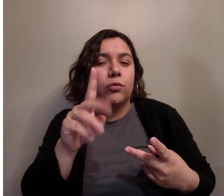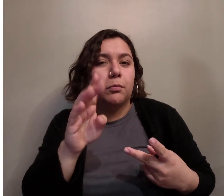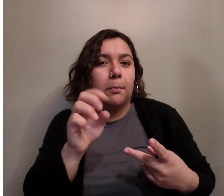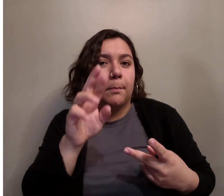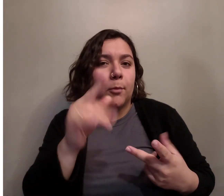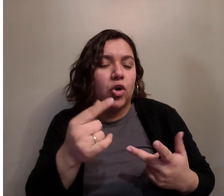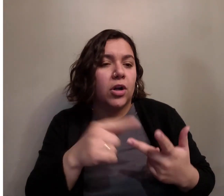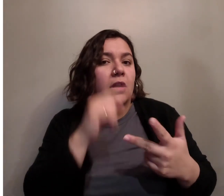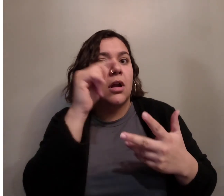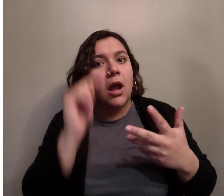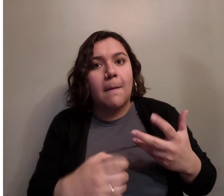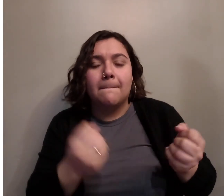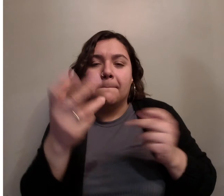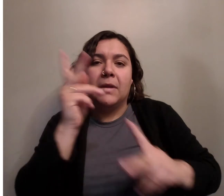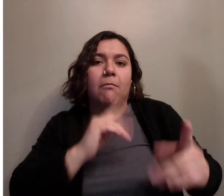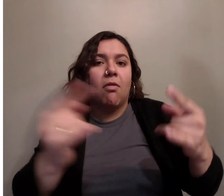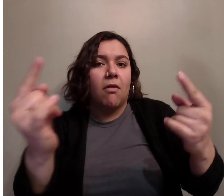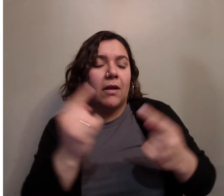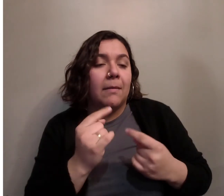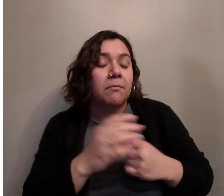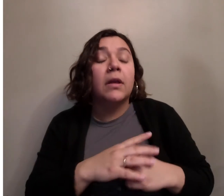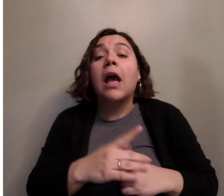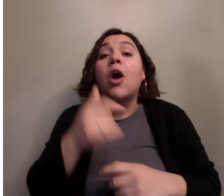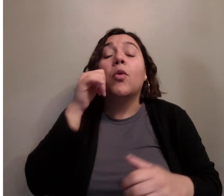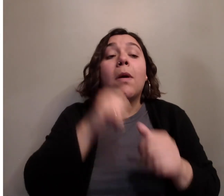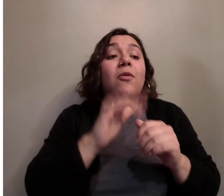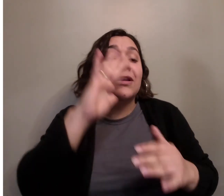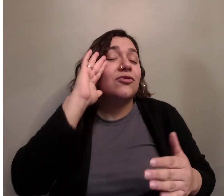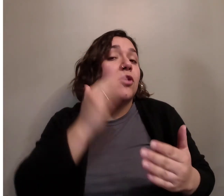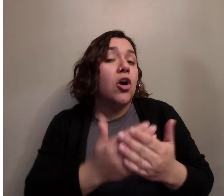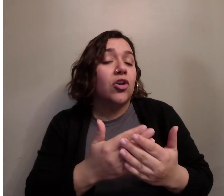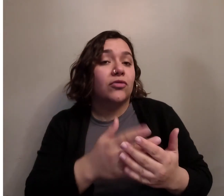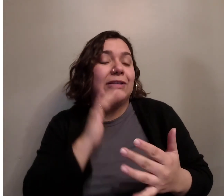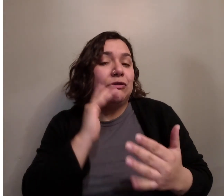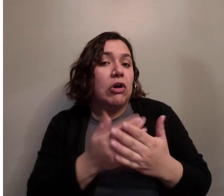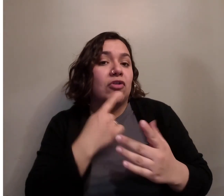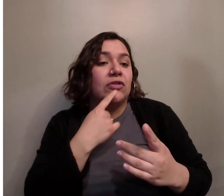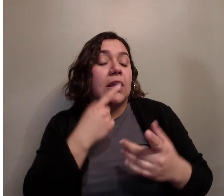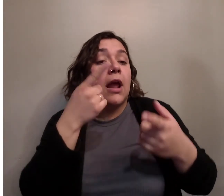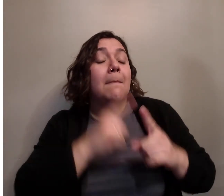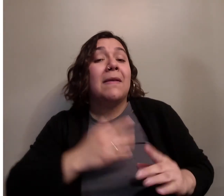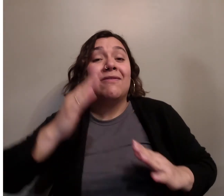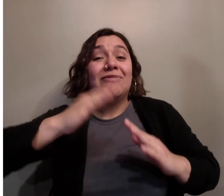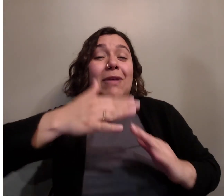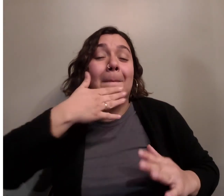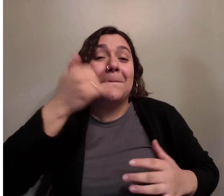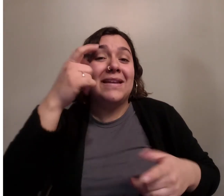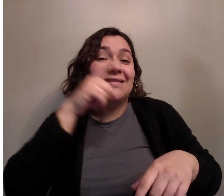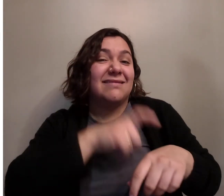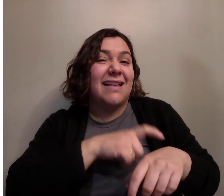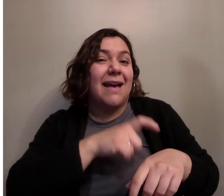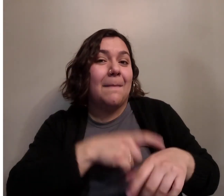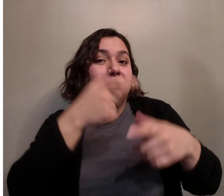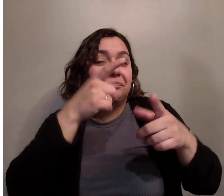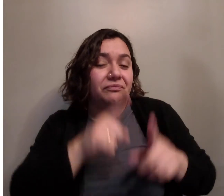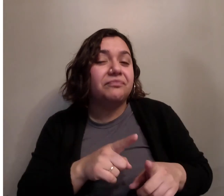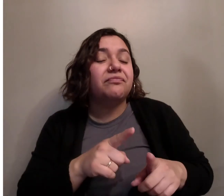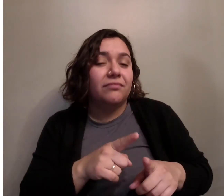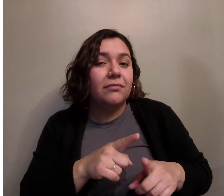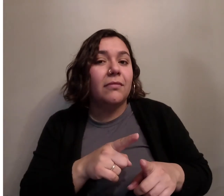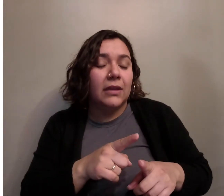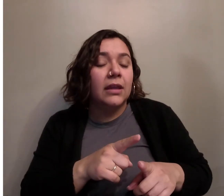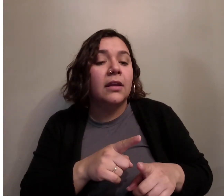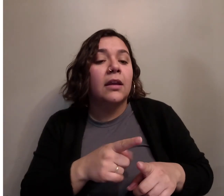Carlin's daughter saying that the greatest moment in George Carlin's life was when he watched